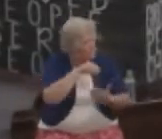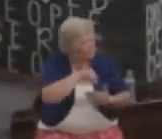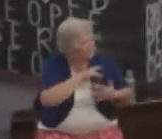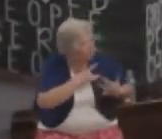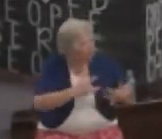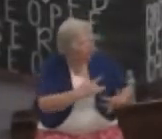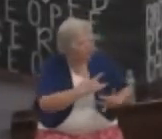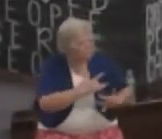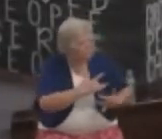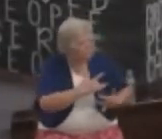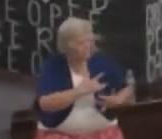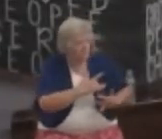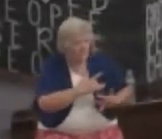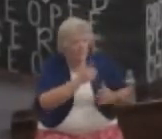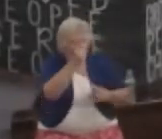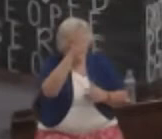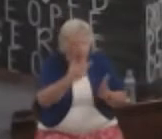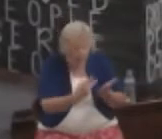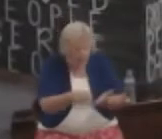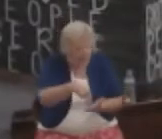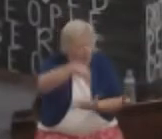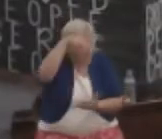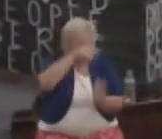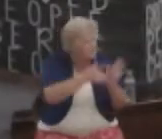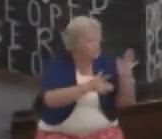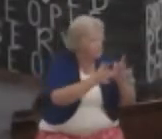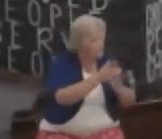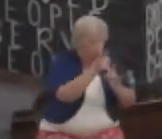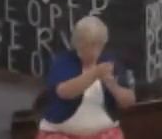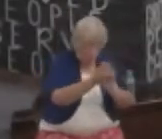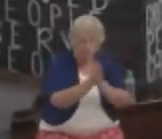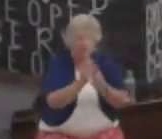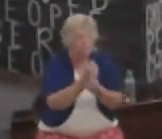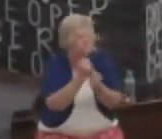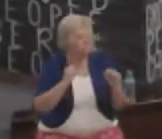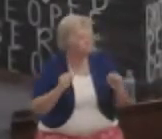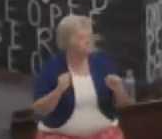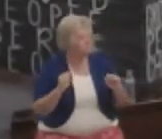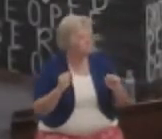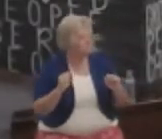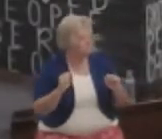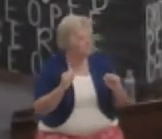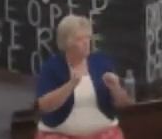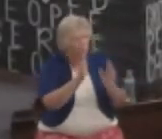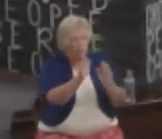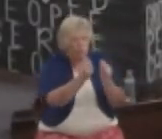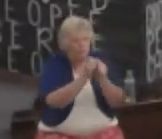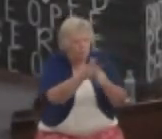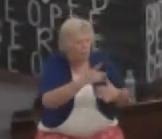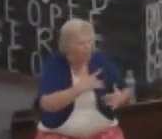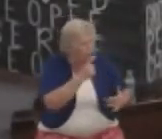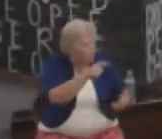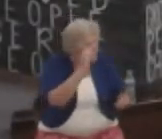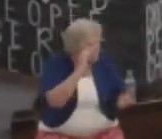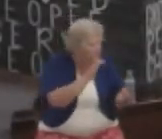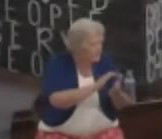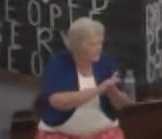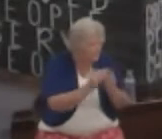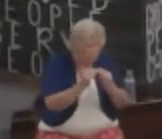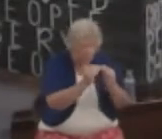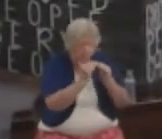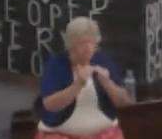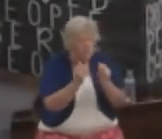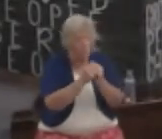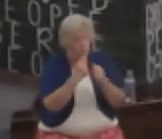God raised him from the dead, you will be saved. For it is with your heart that you believe and are justified, and it is